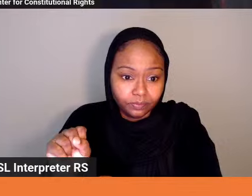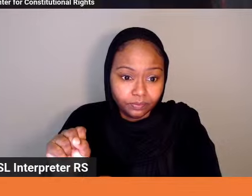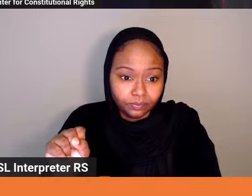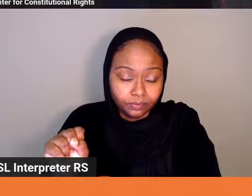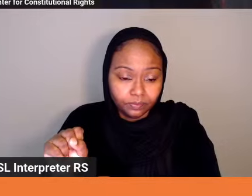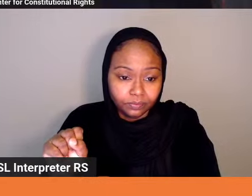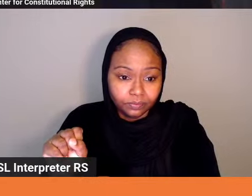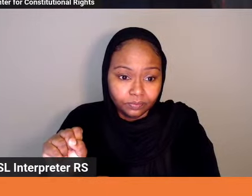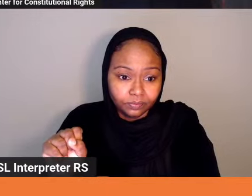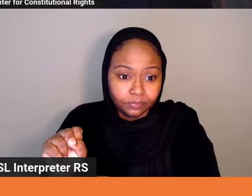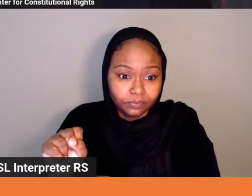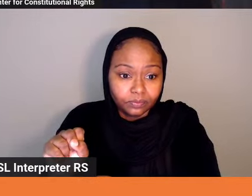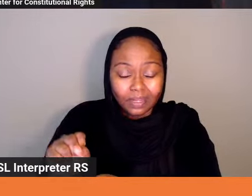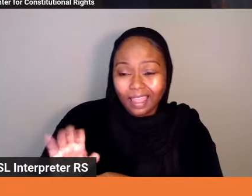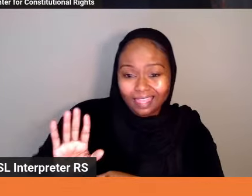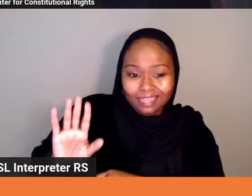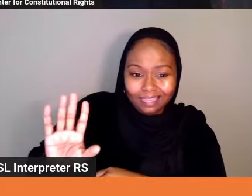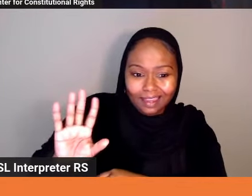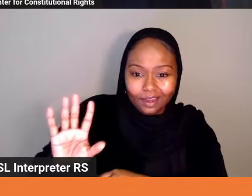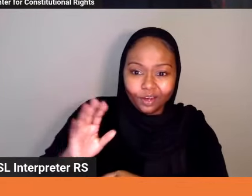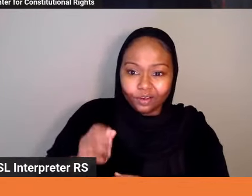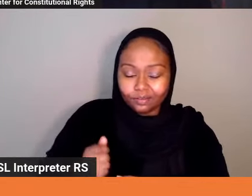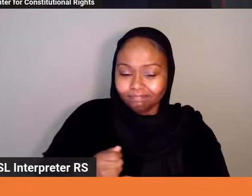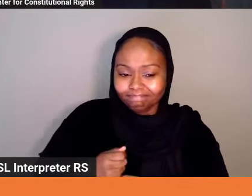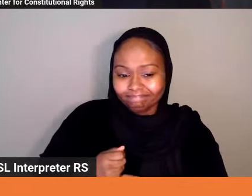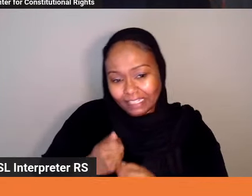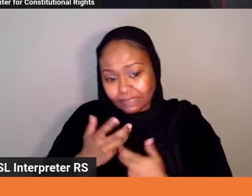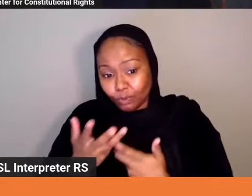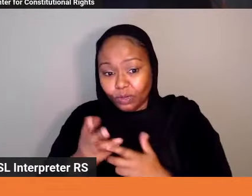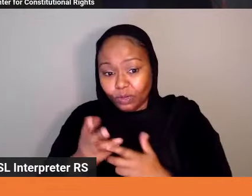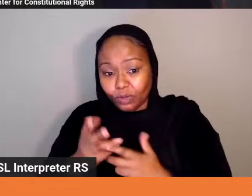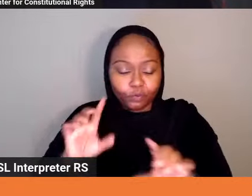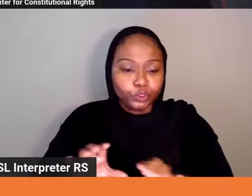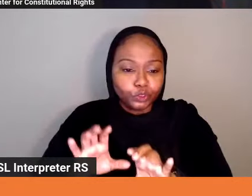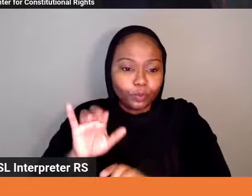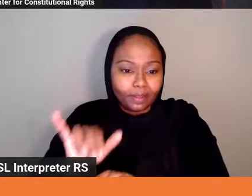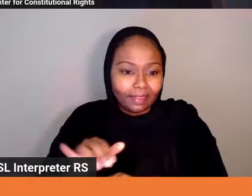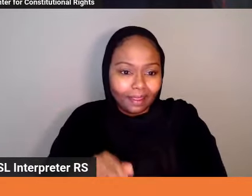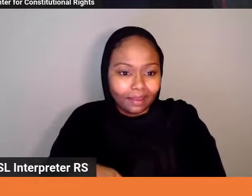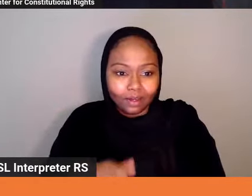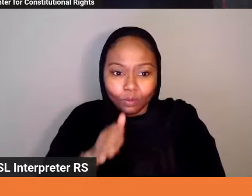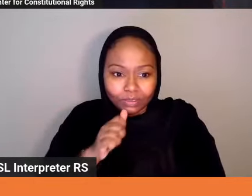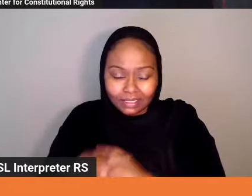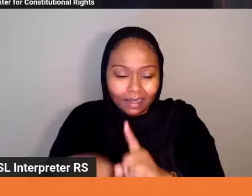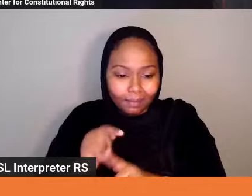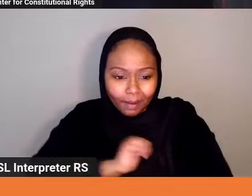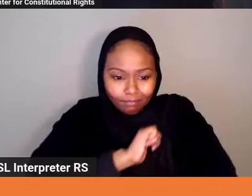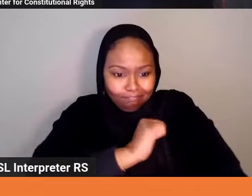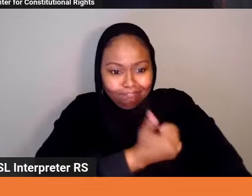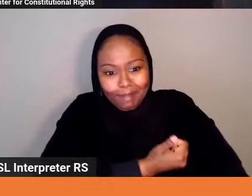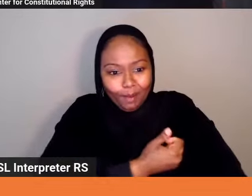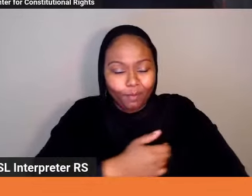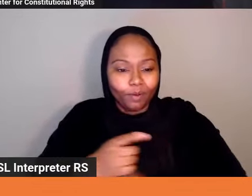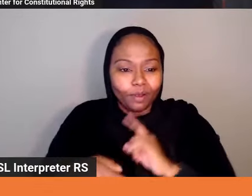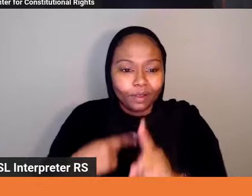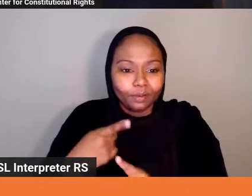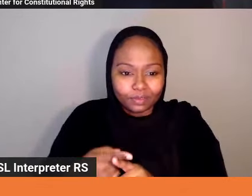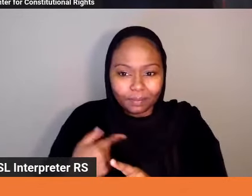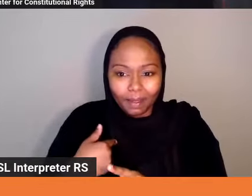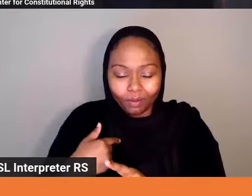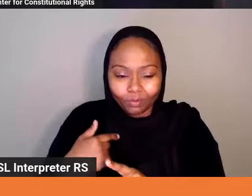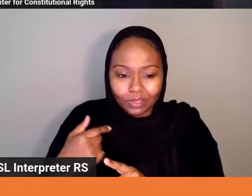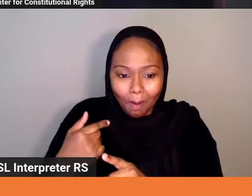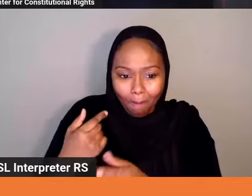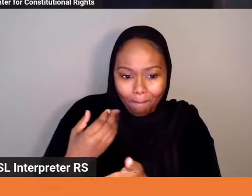inspiration for doing that was not solely about hegemonic power, it was also about profit. And what